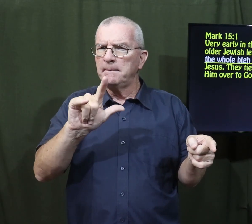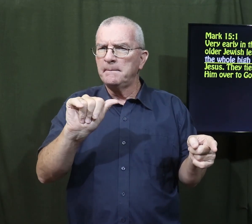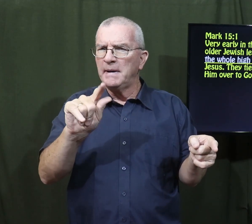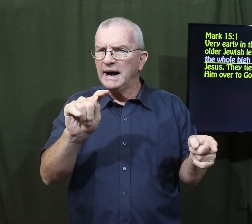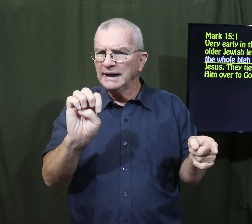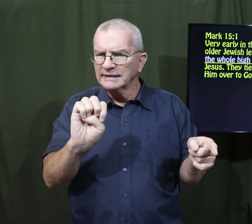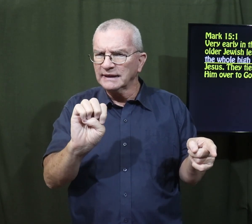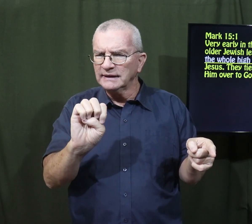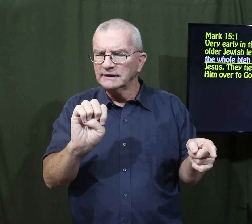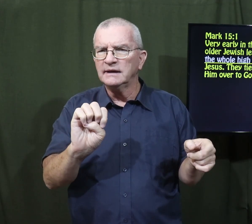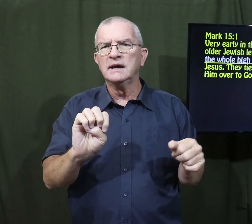Now Pilate